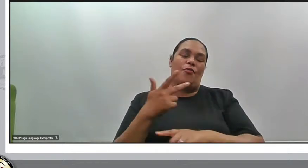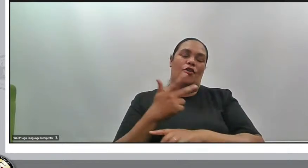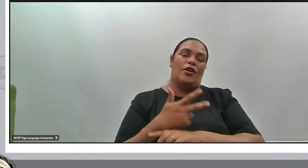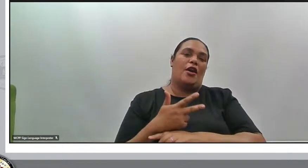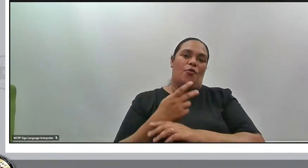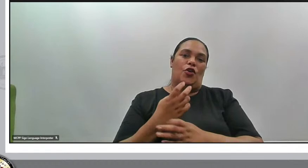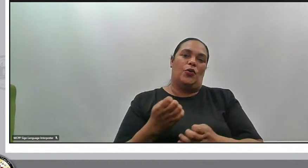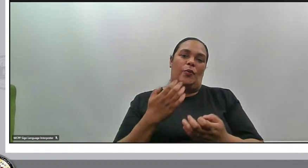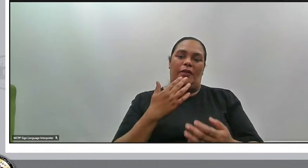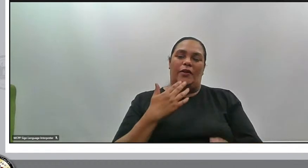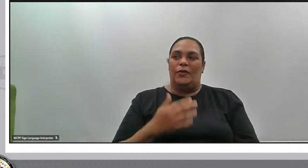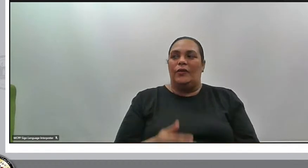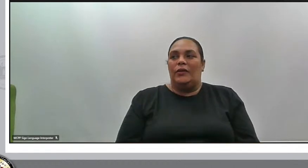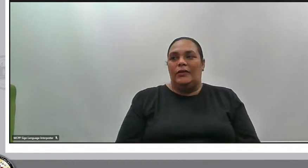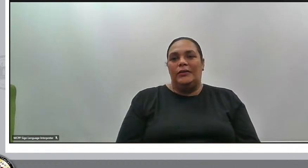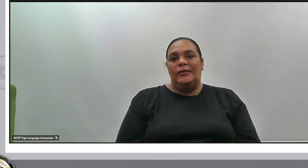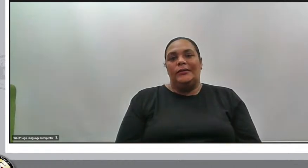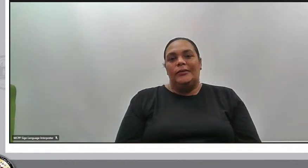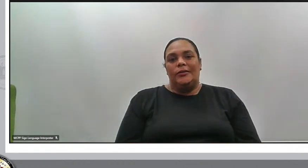Chair, thank you.